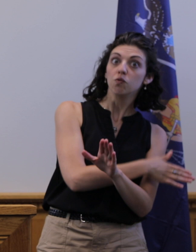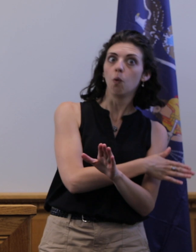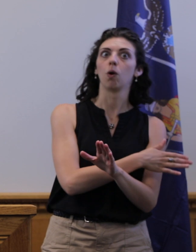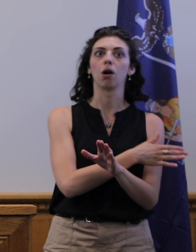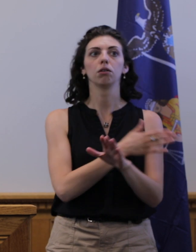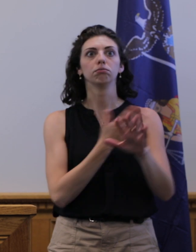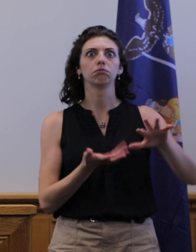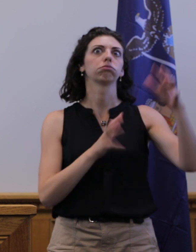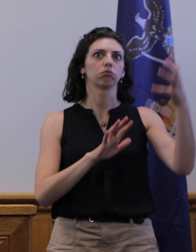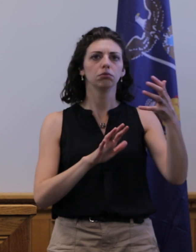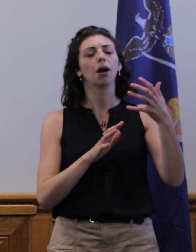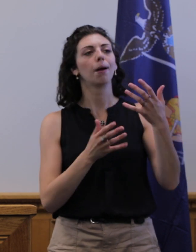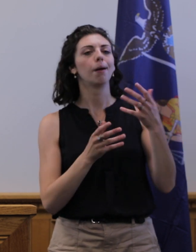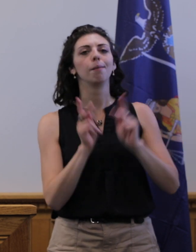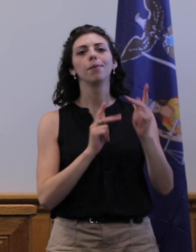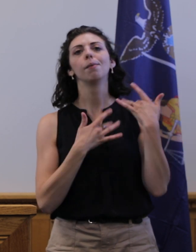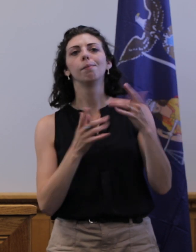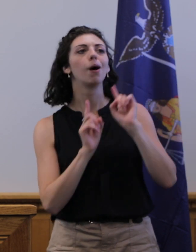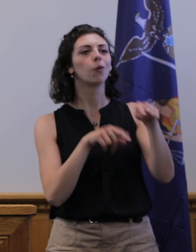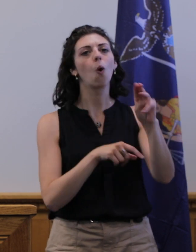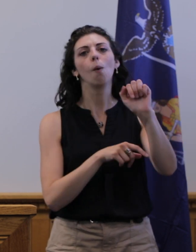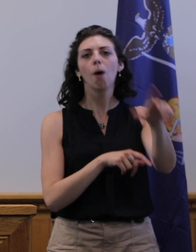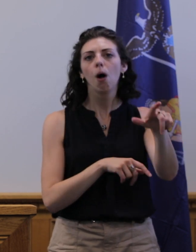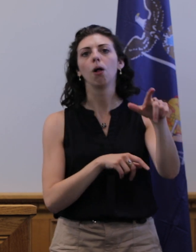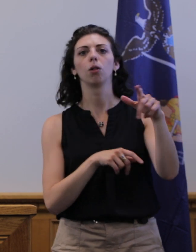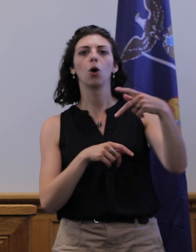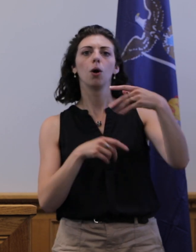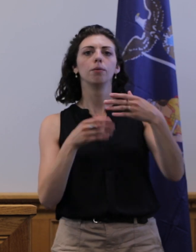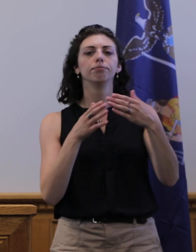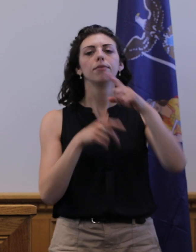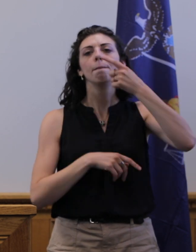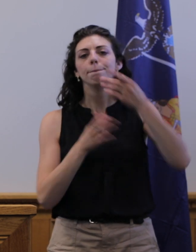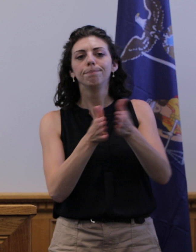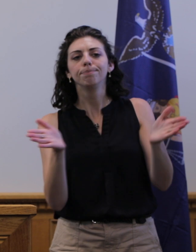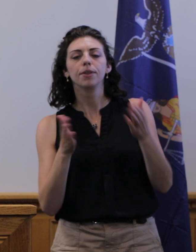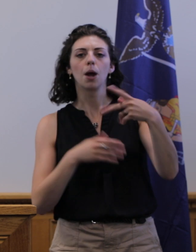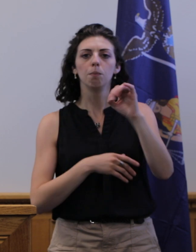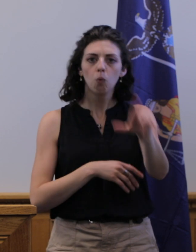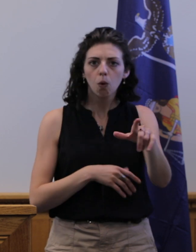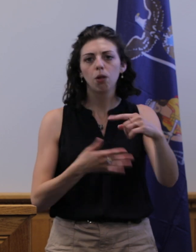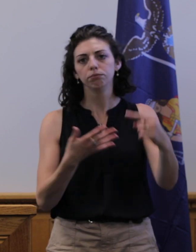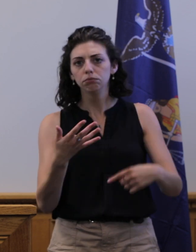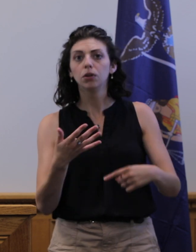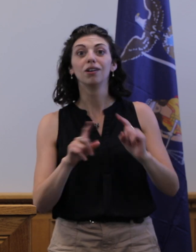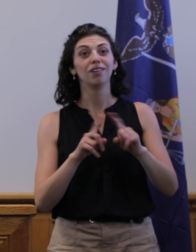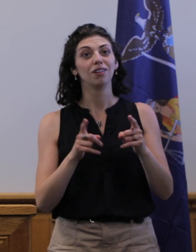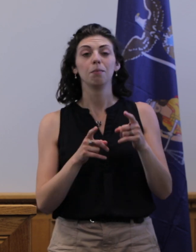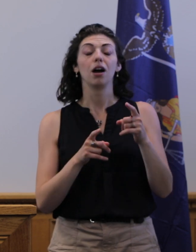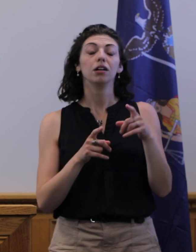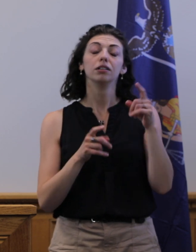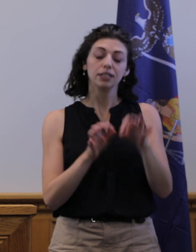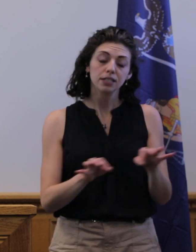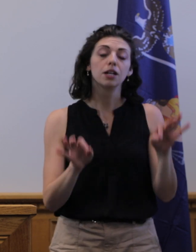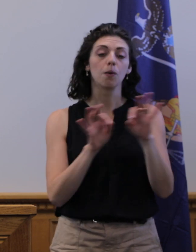as malls, libraries, and public pools. Residents are urged to take steps to protect themselves from the heat. Stay